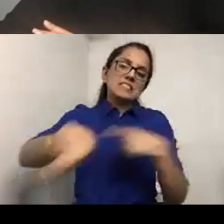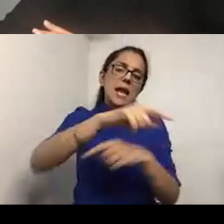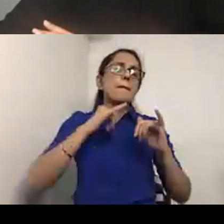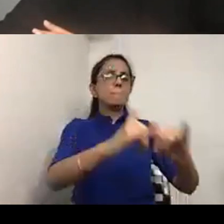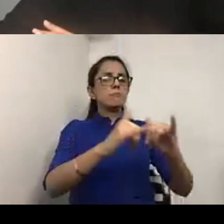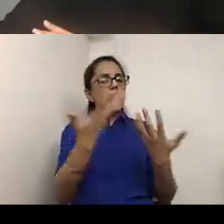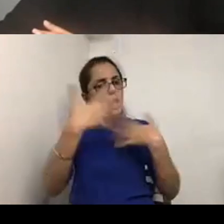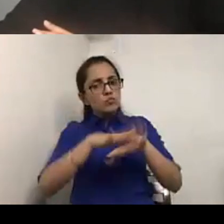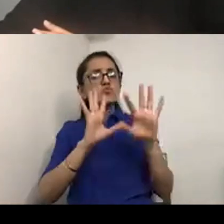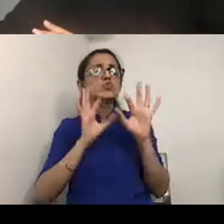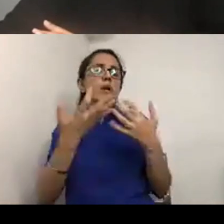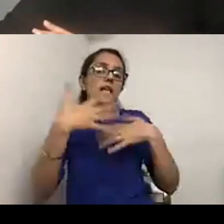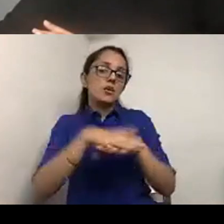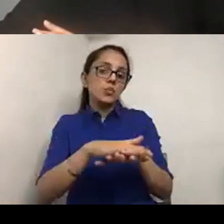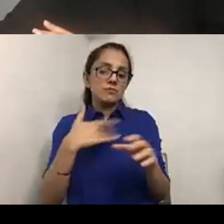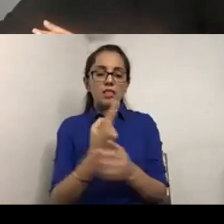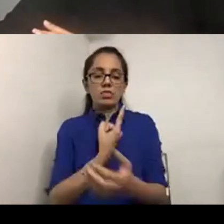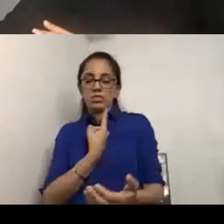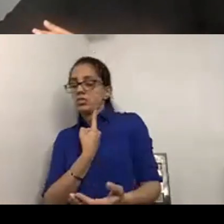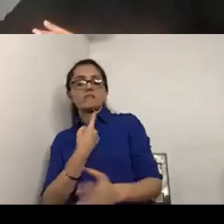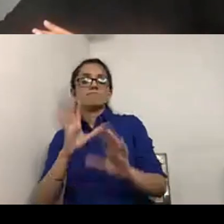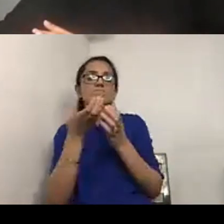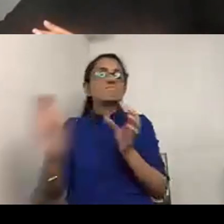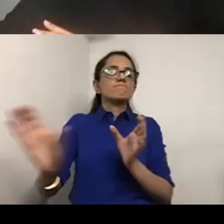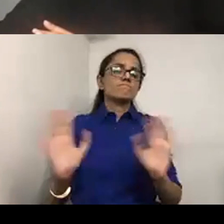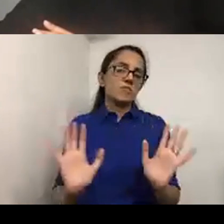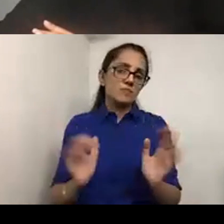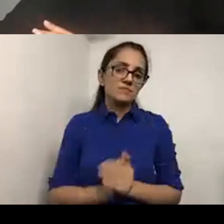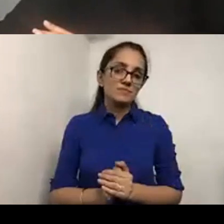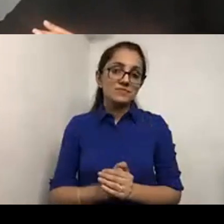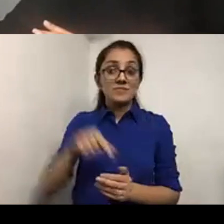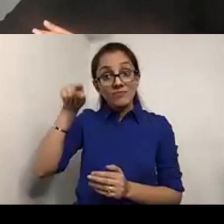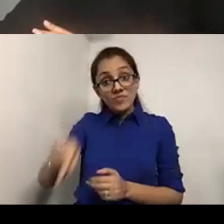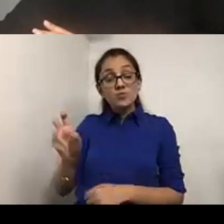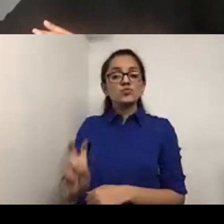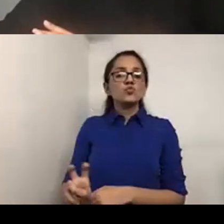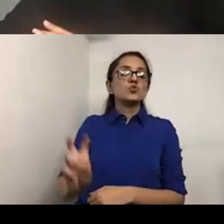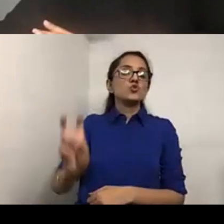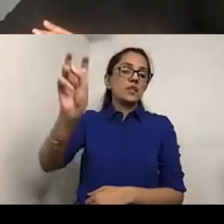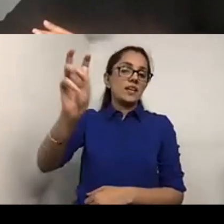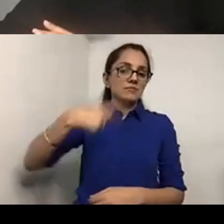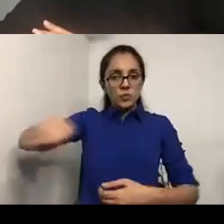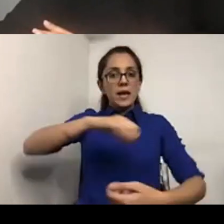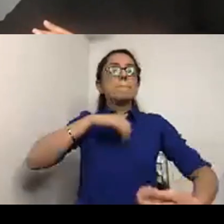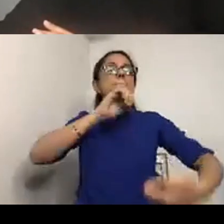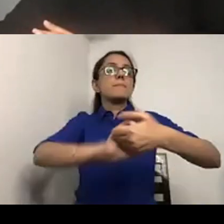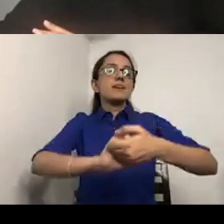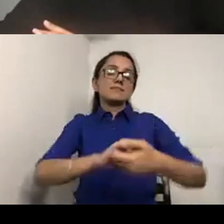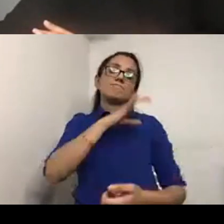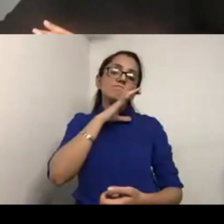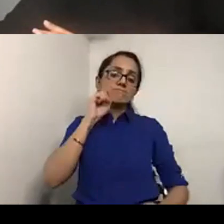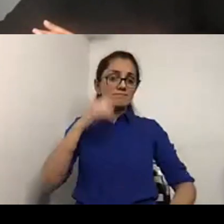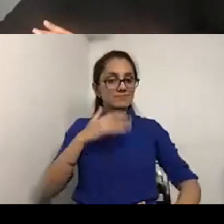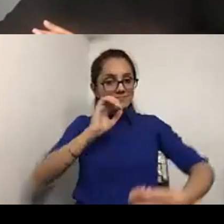who's inclusive and not exclusive. And that is the journey for which we partnered with Enable